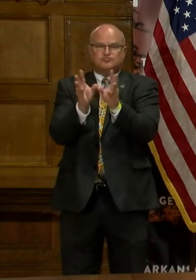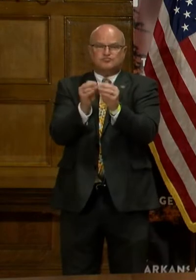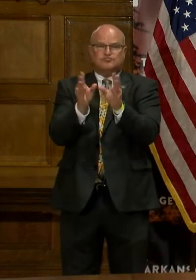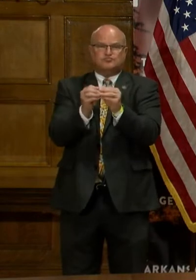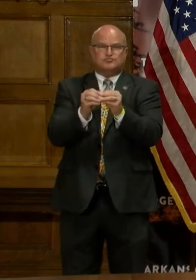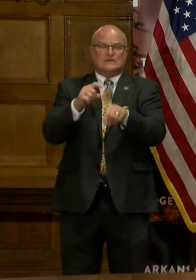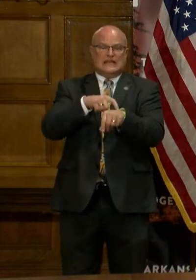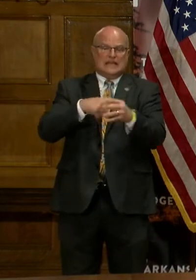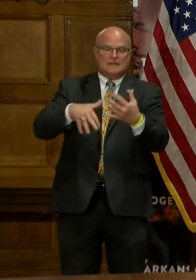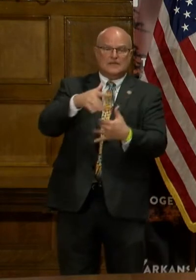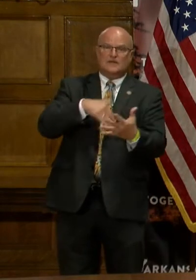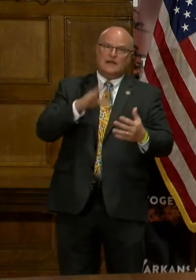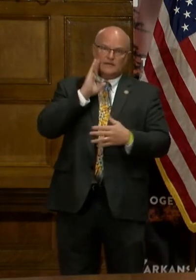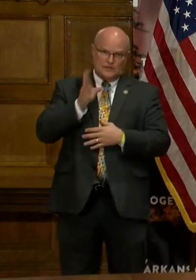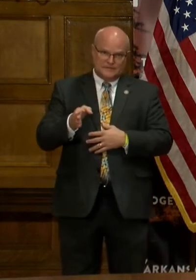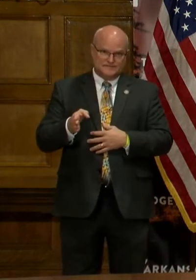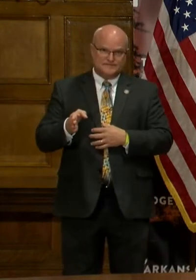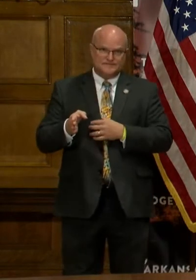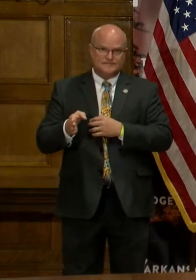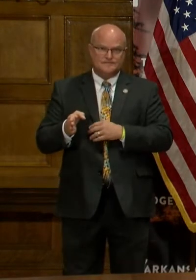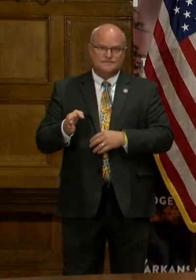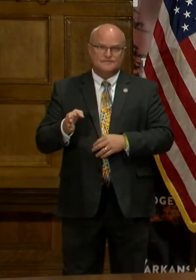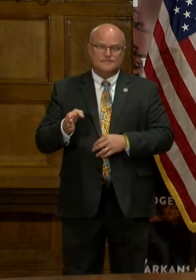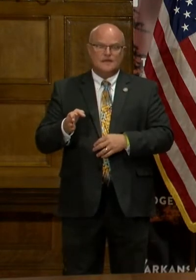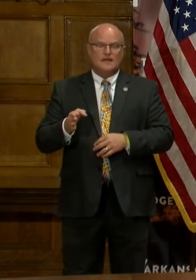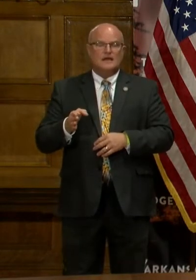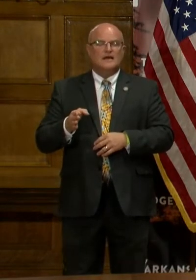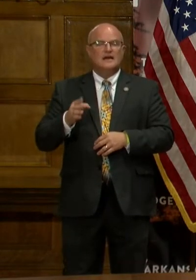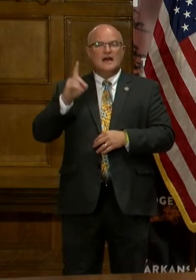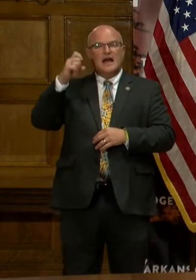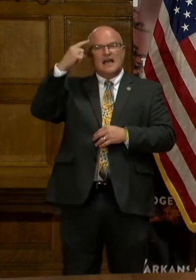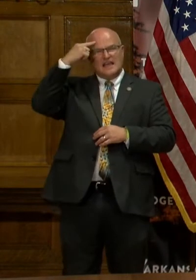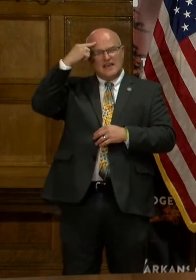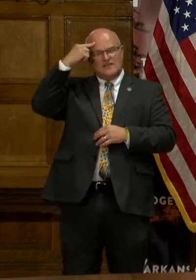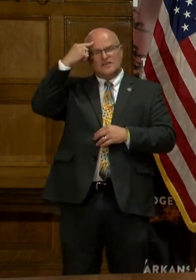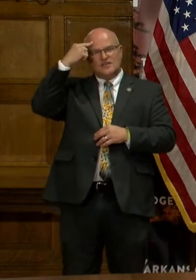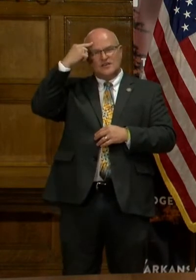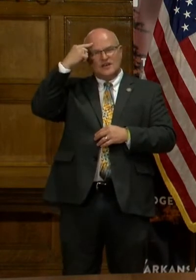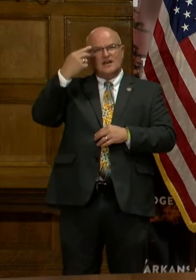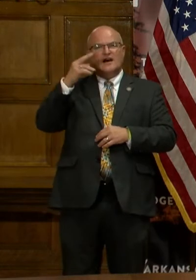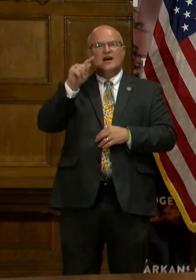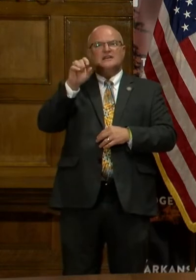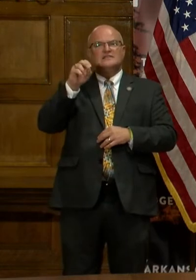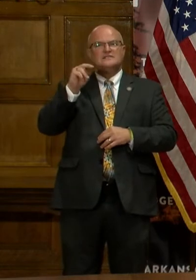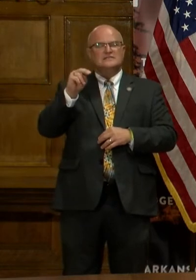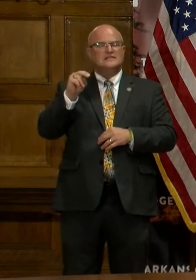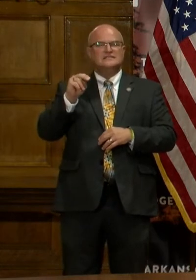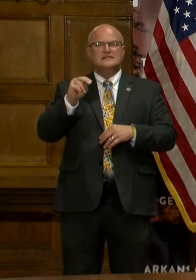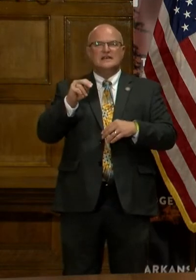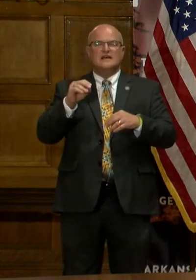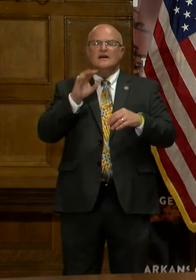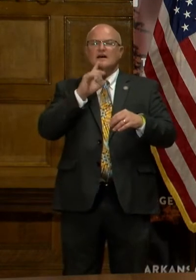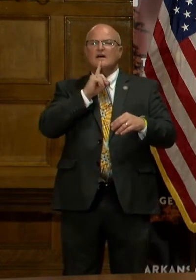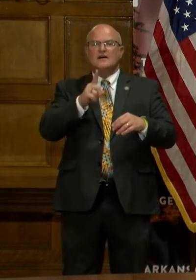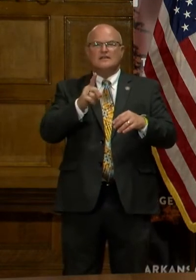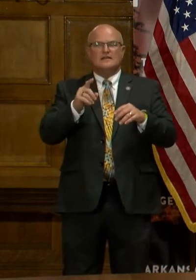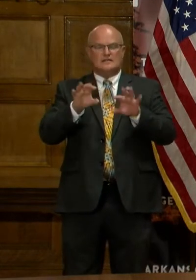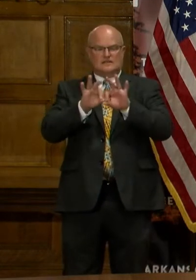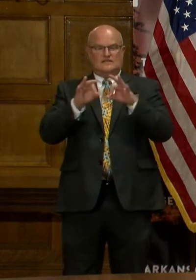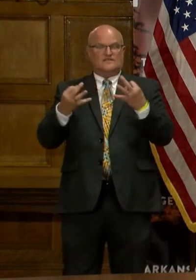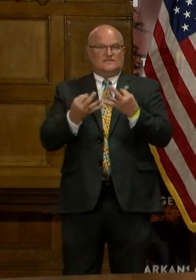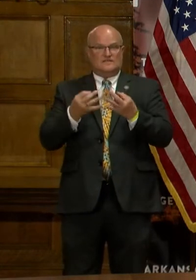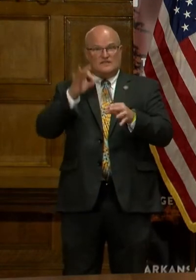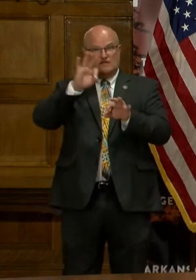time to interact. I love Governor Hutchinson's philosophy on our economic recovery and on our faith